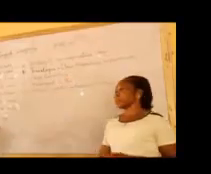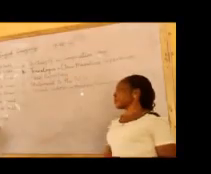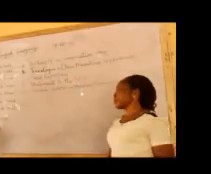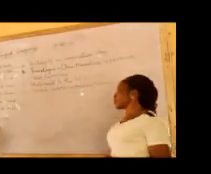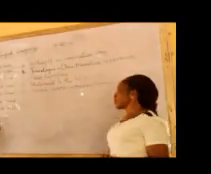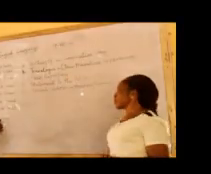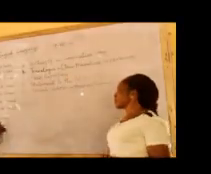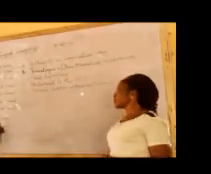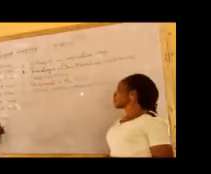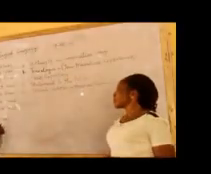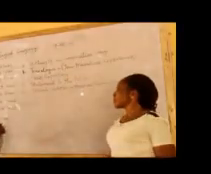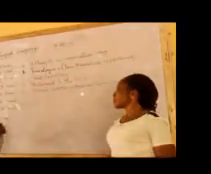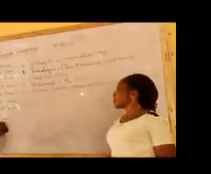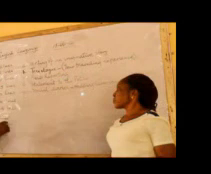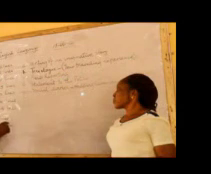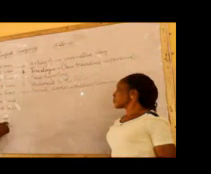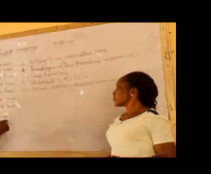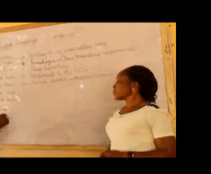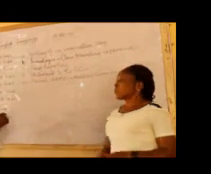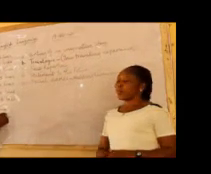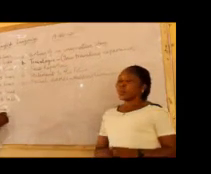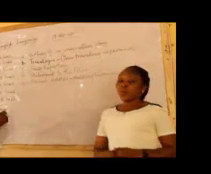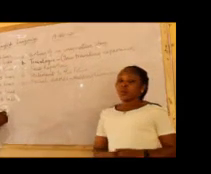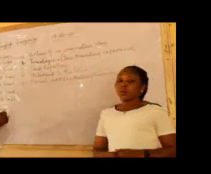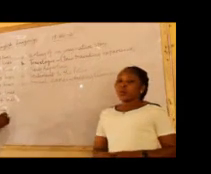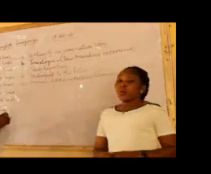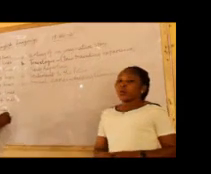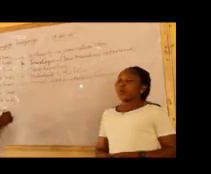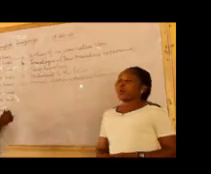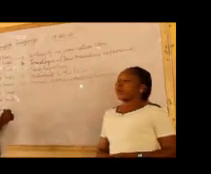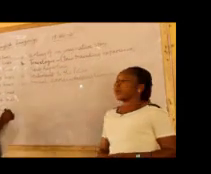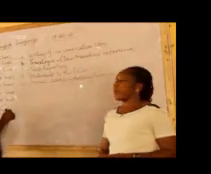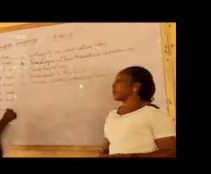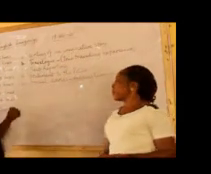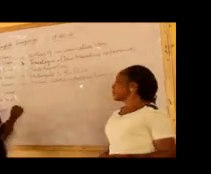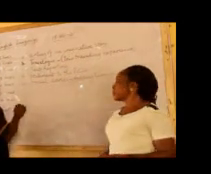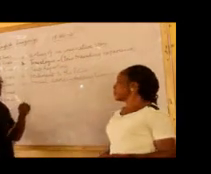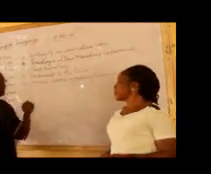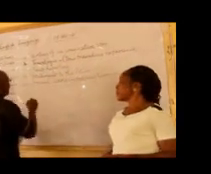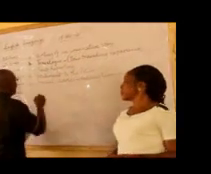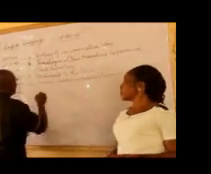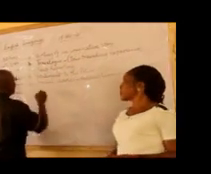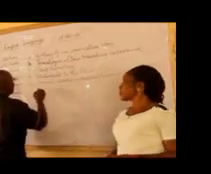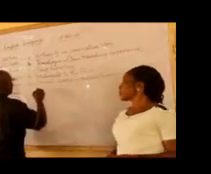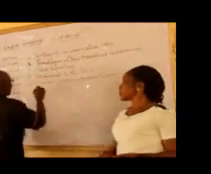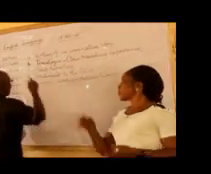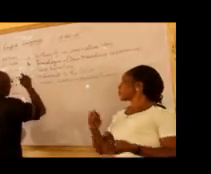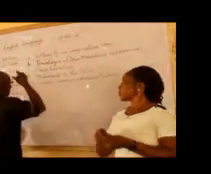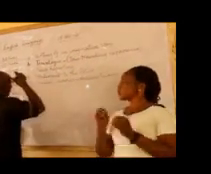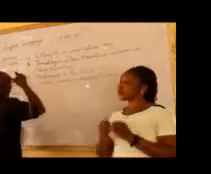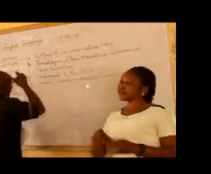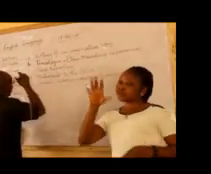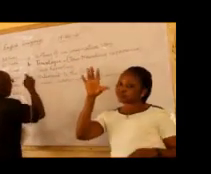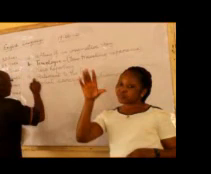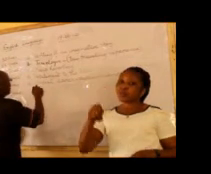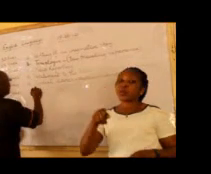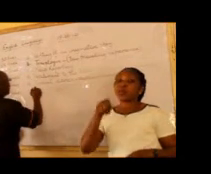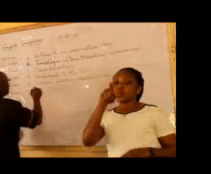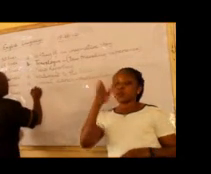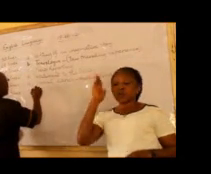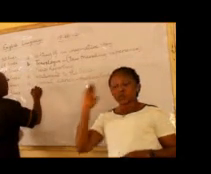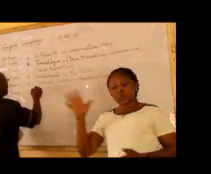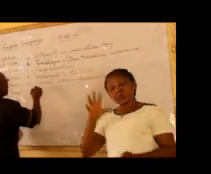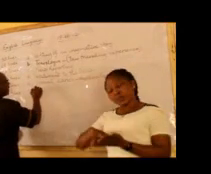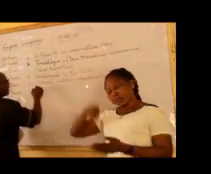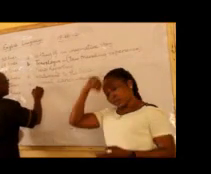if there is time, because you need it seriously even after